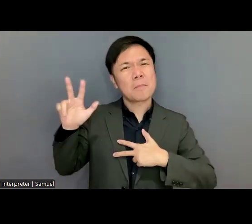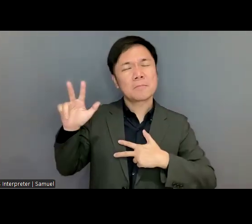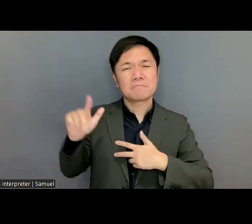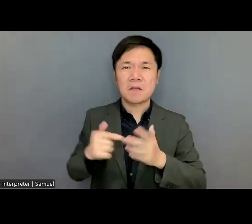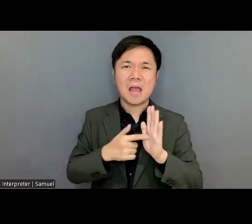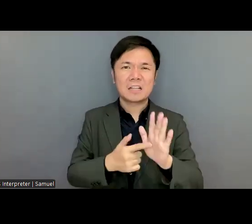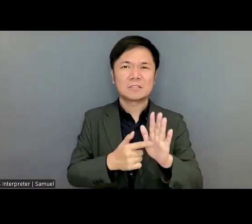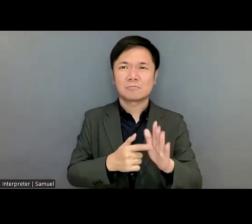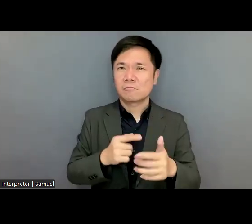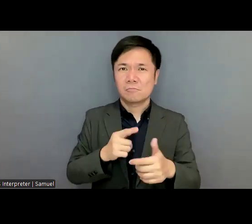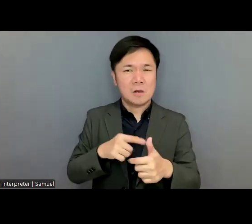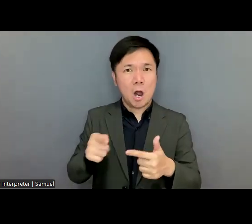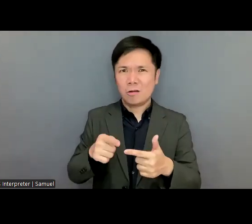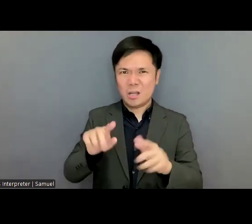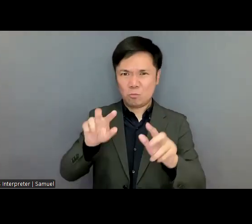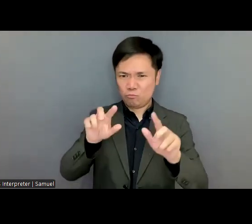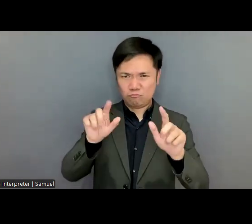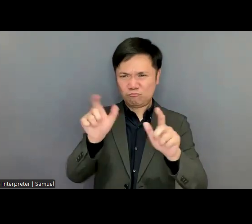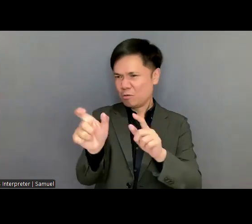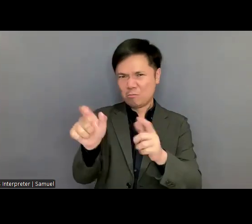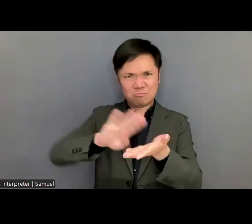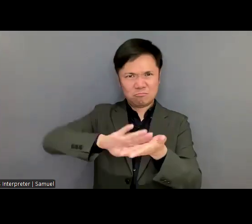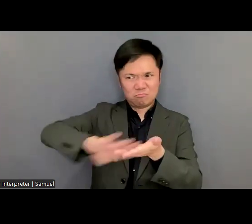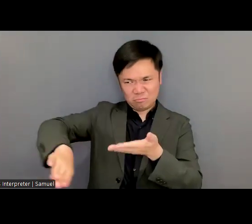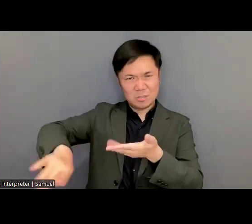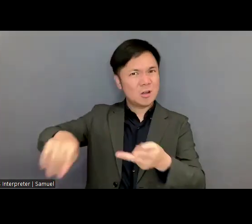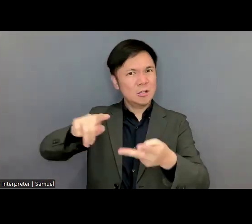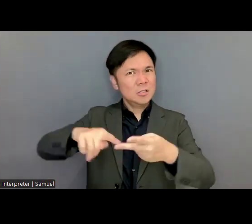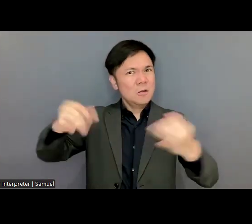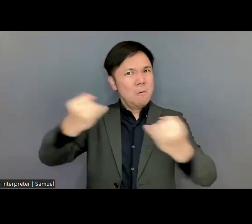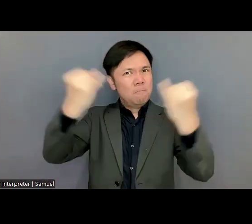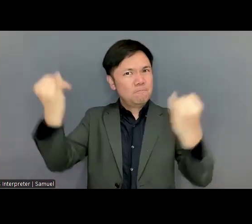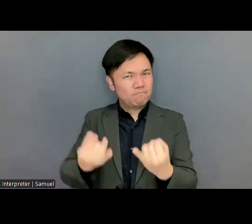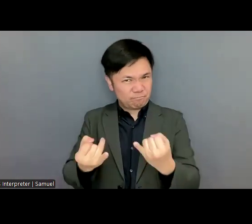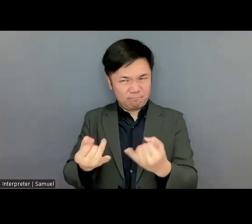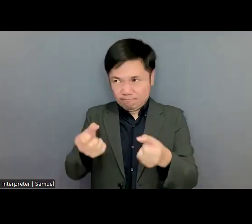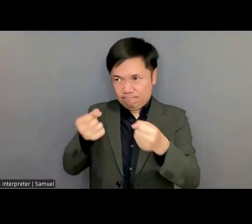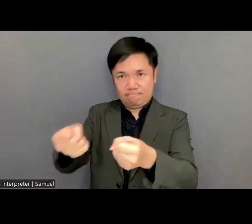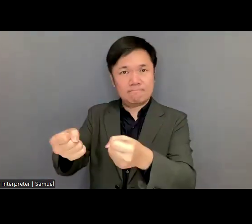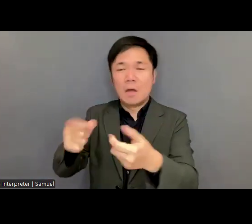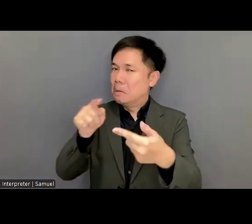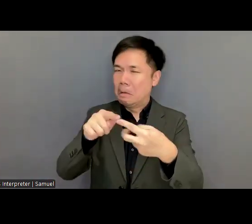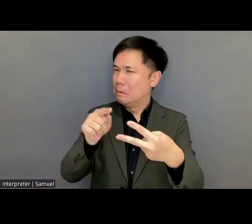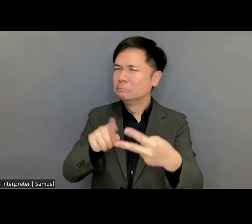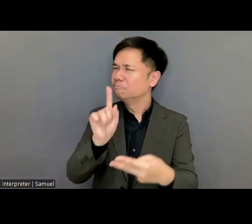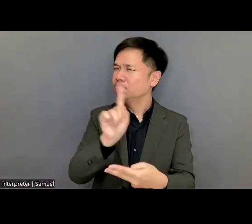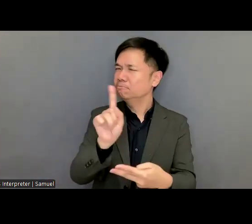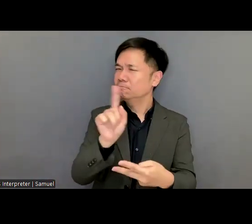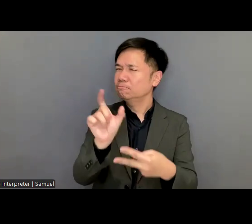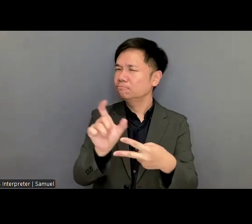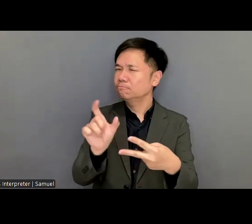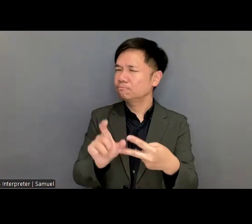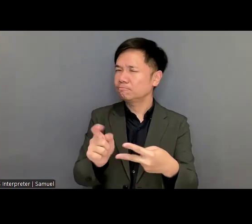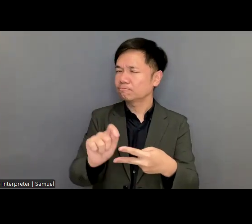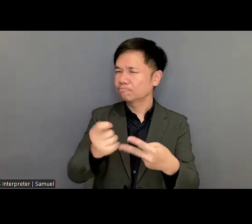example, on segregation, on institutionalization, and so on. And